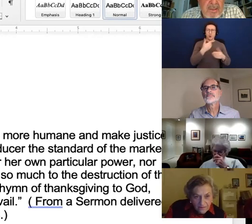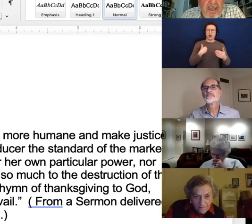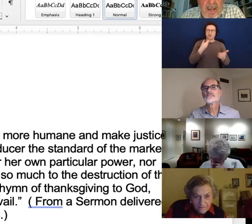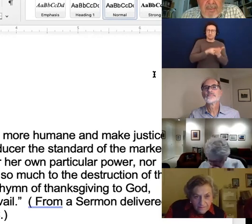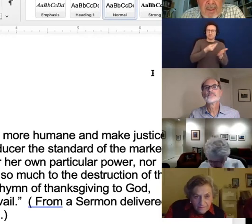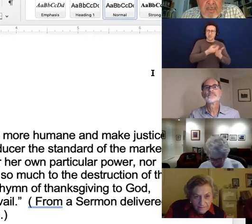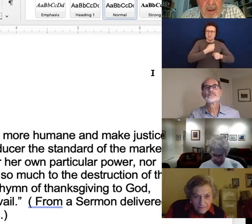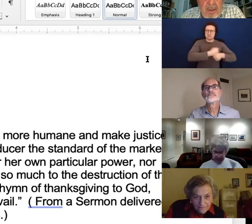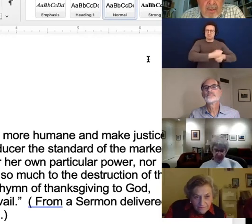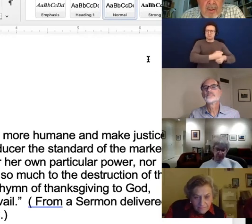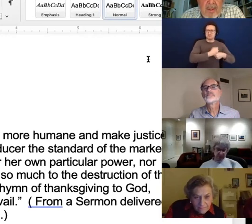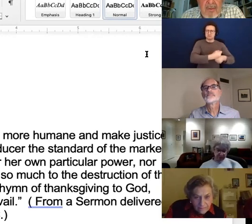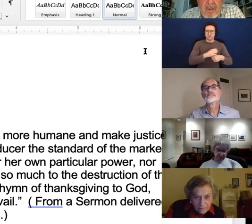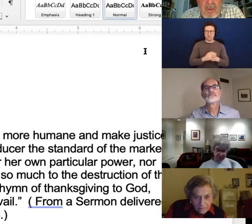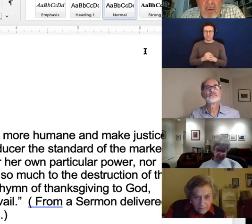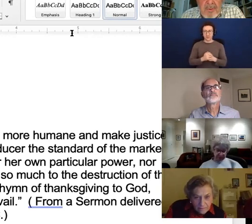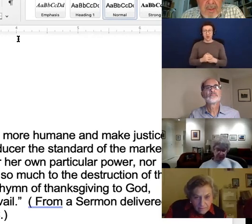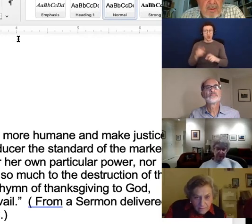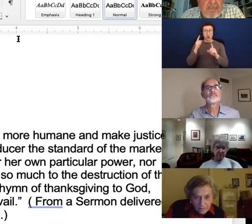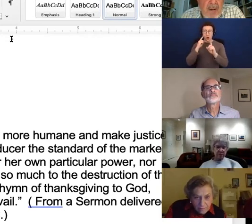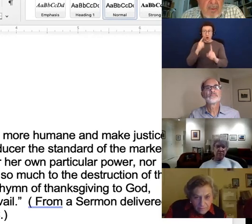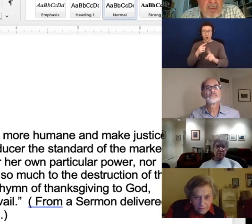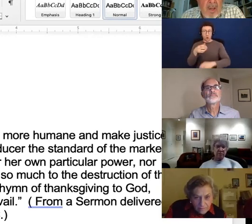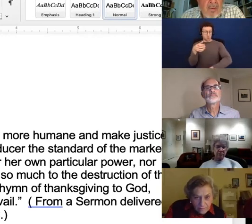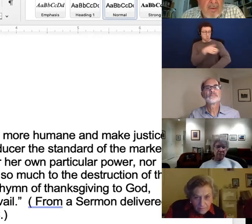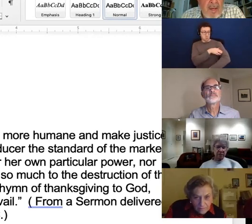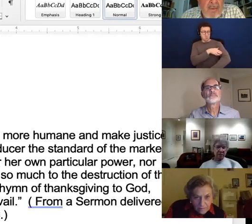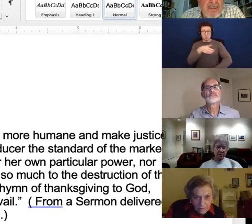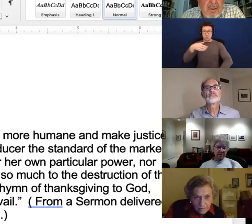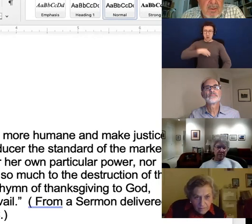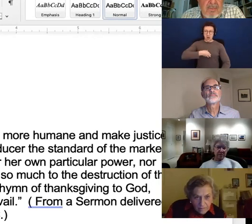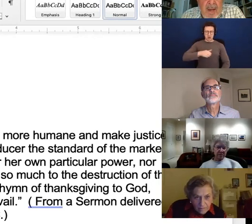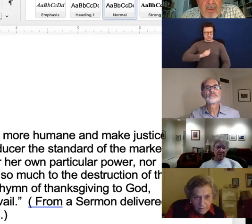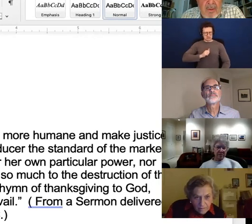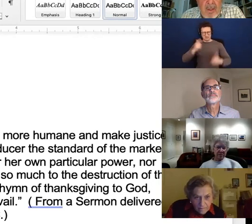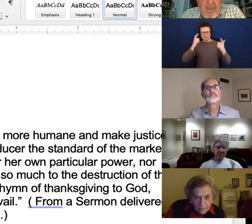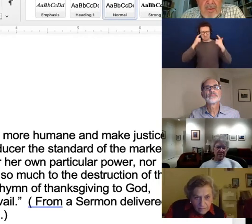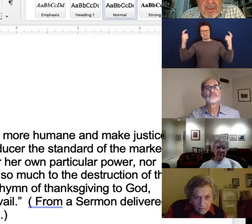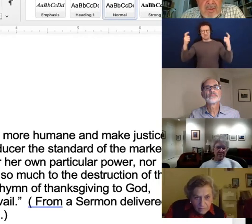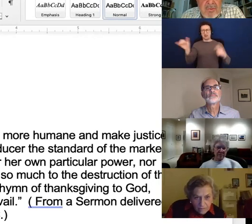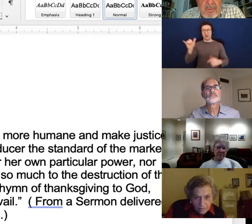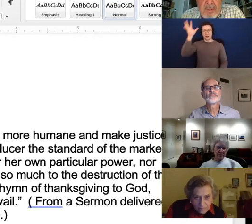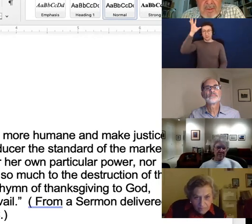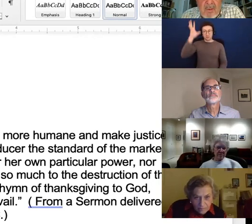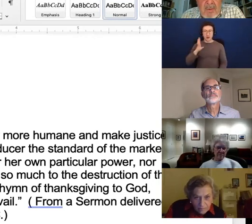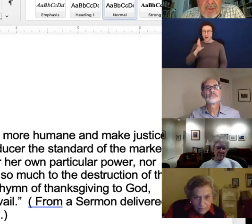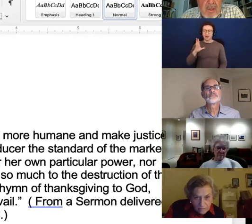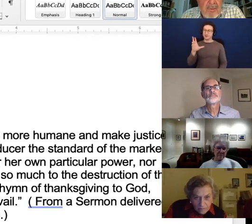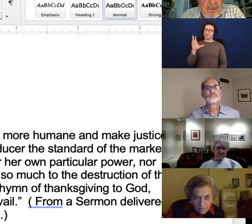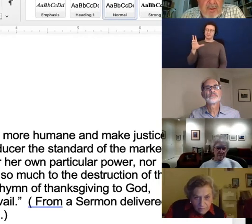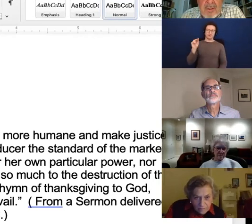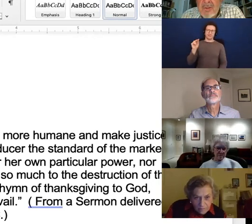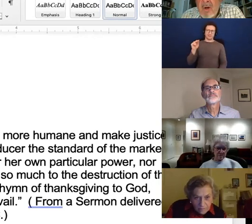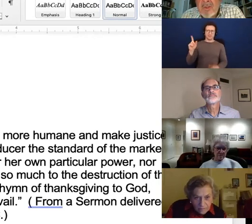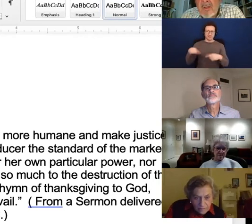Emancipation is not aimed at power, neither her own particular power nor that masculine power which has contributed so much